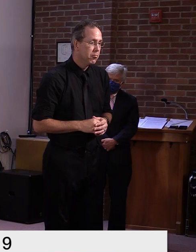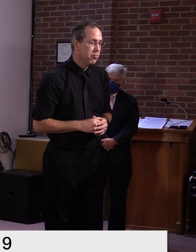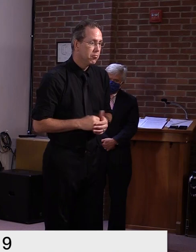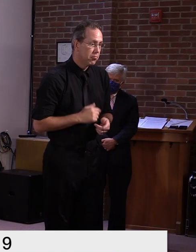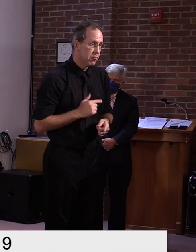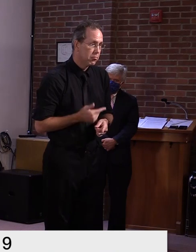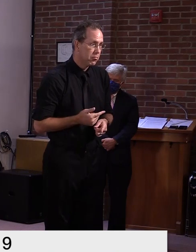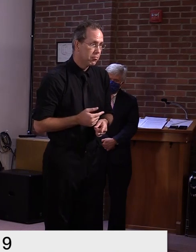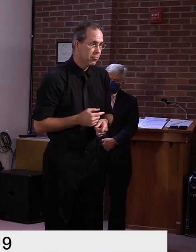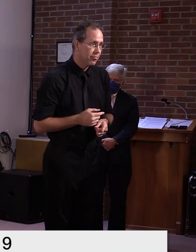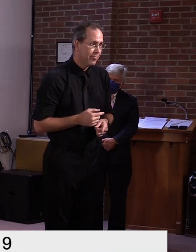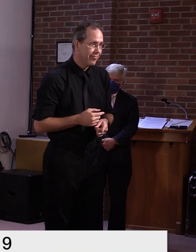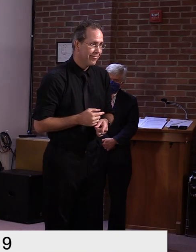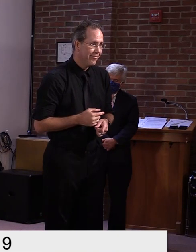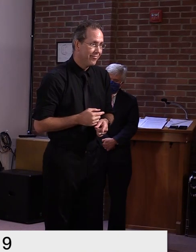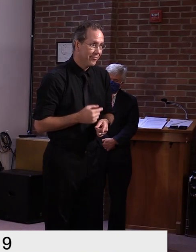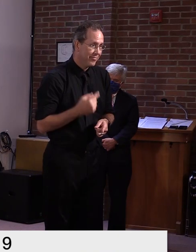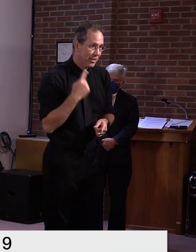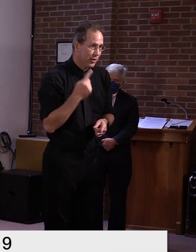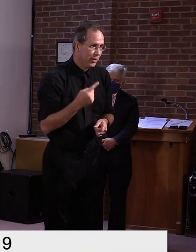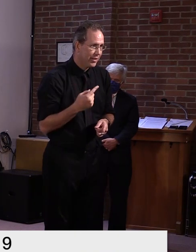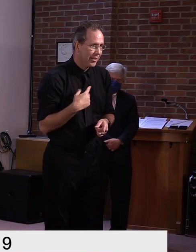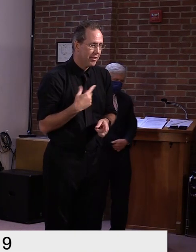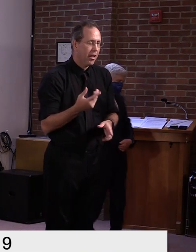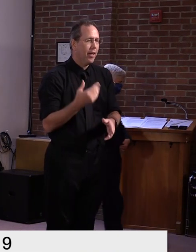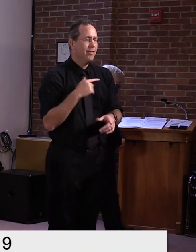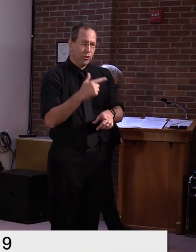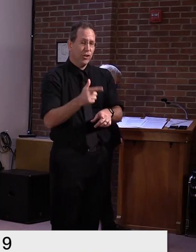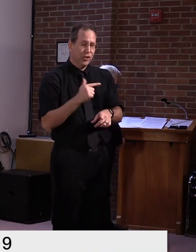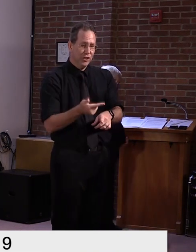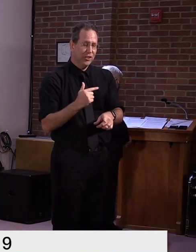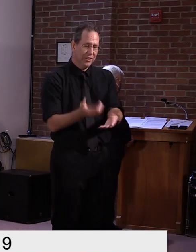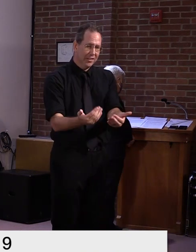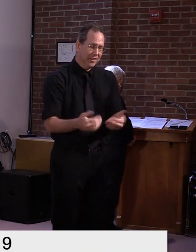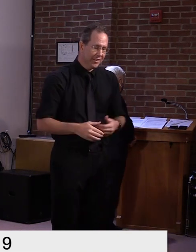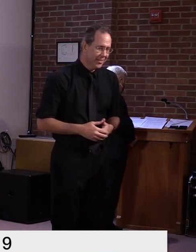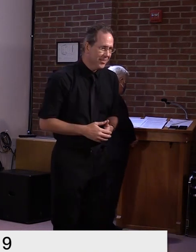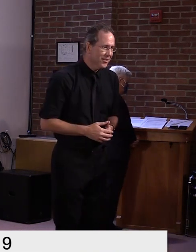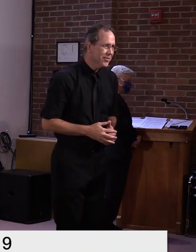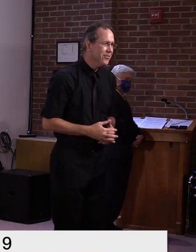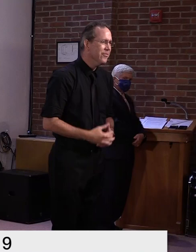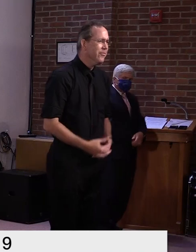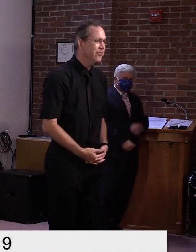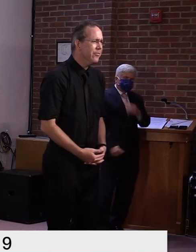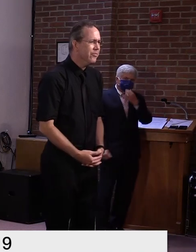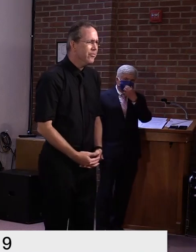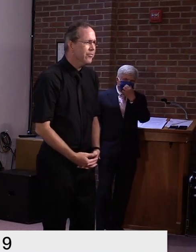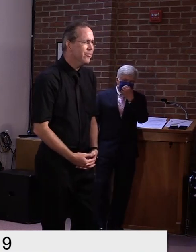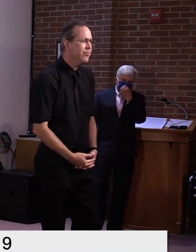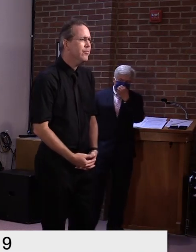WCAX? Hi, this question, yes, hi, sorry about that. This question is for Michael Pichek. I was wondering, in the data where we're